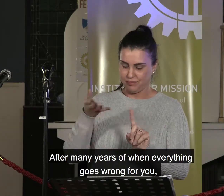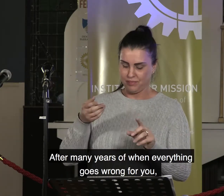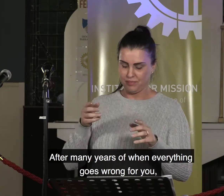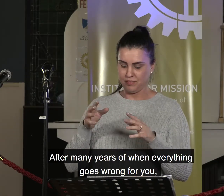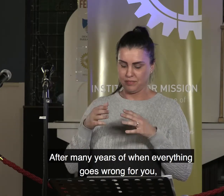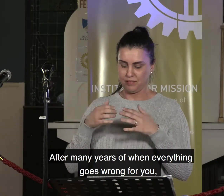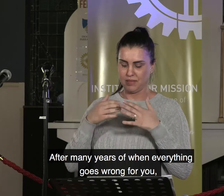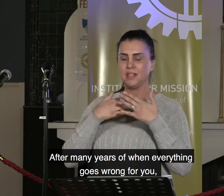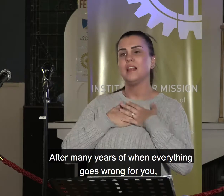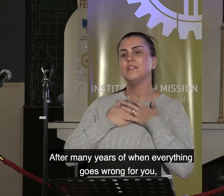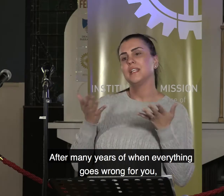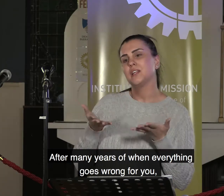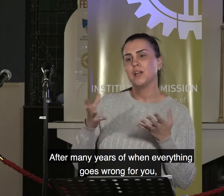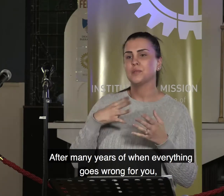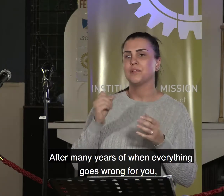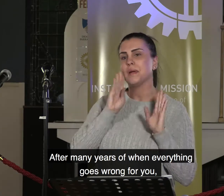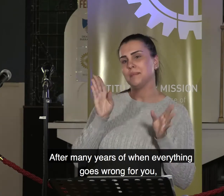After many years of when everything goes wrong for you,